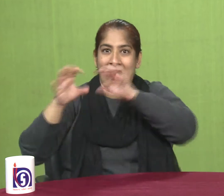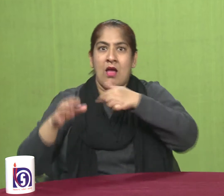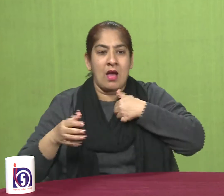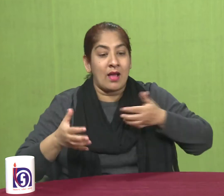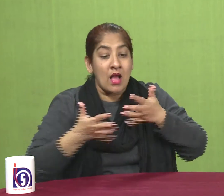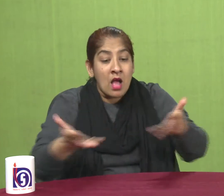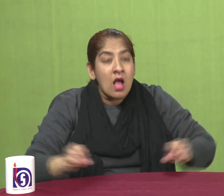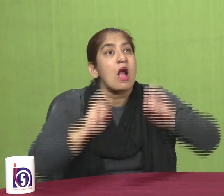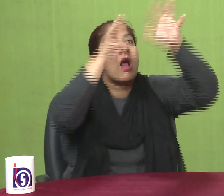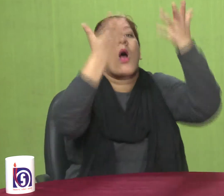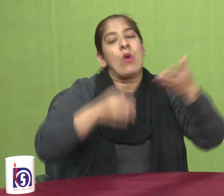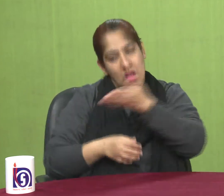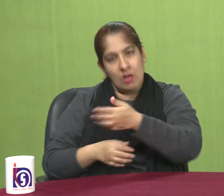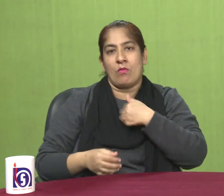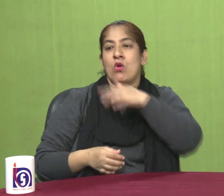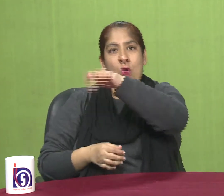forwarding agent.